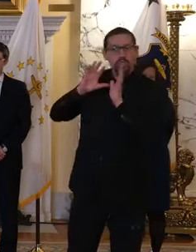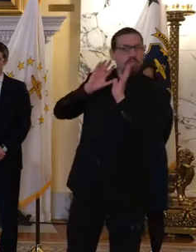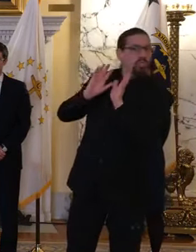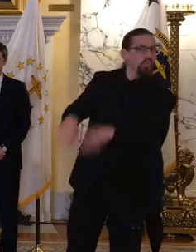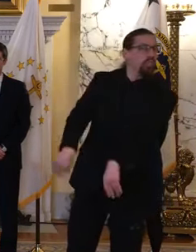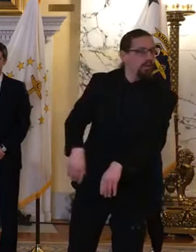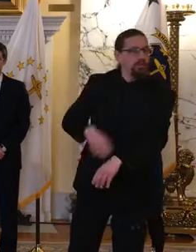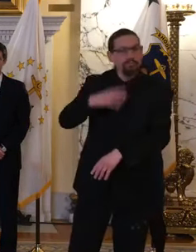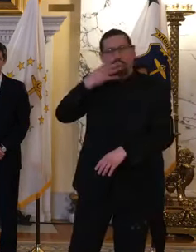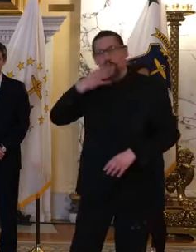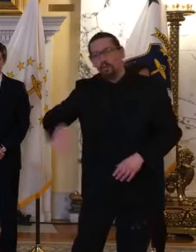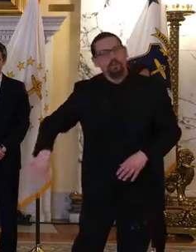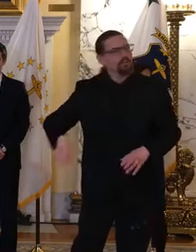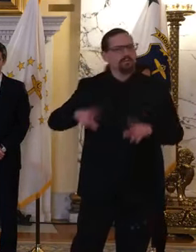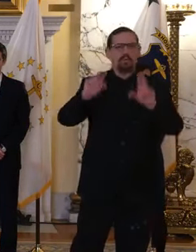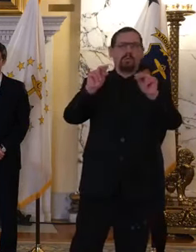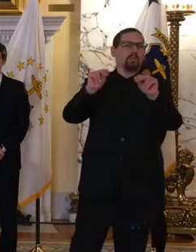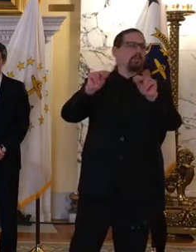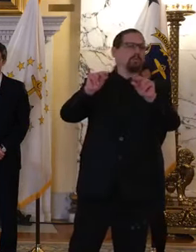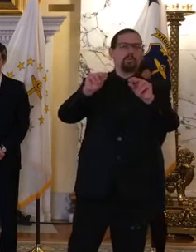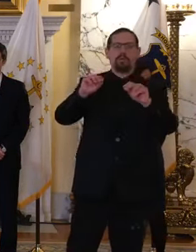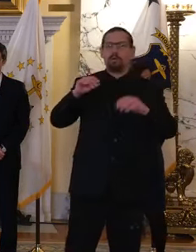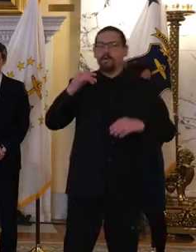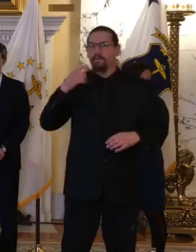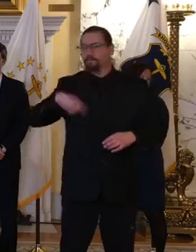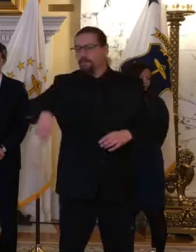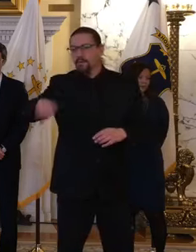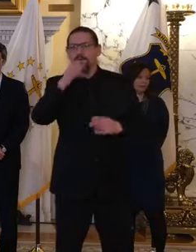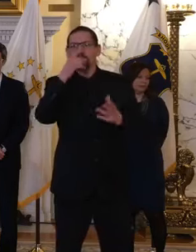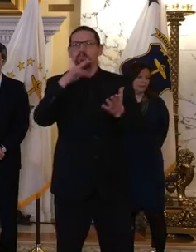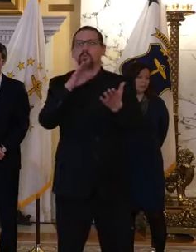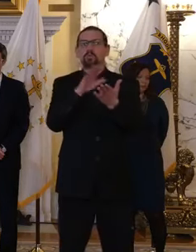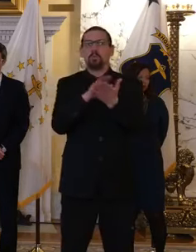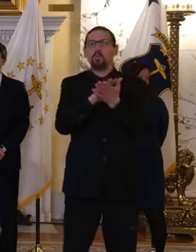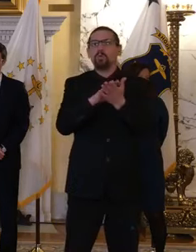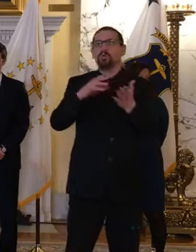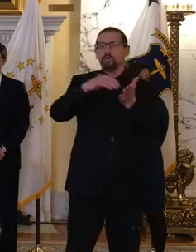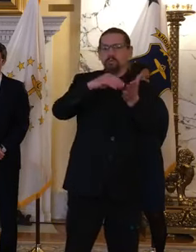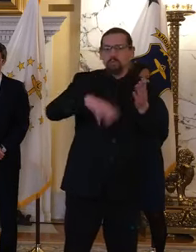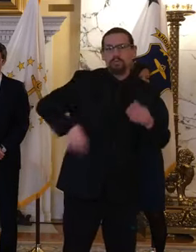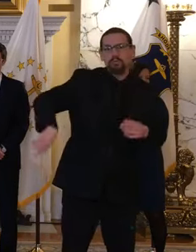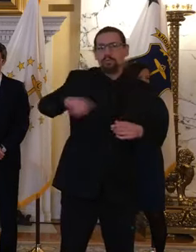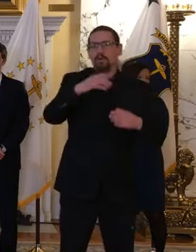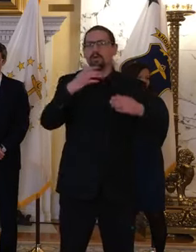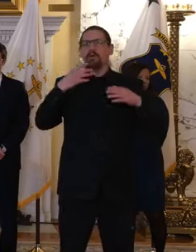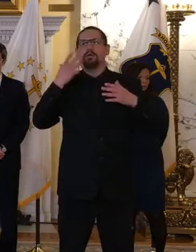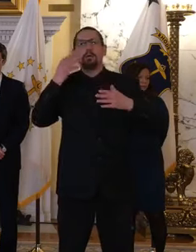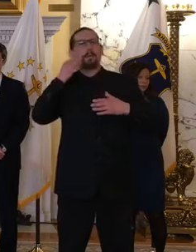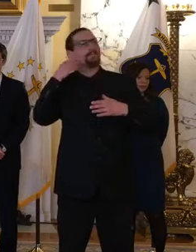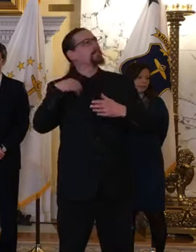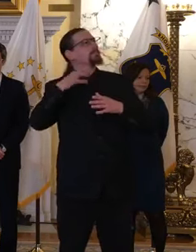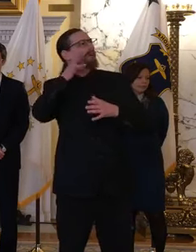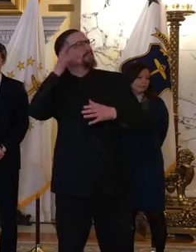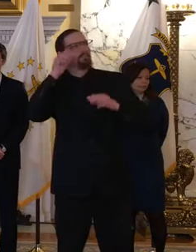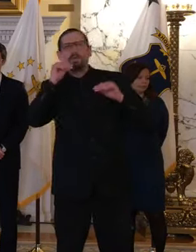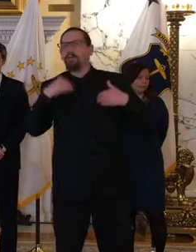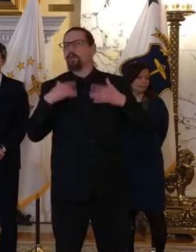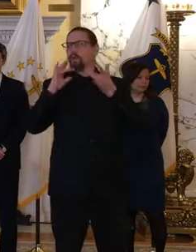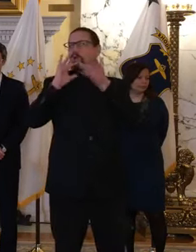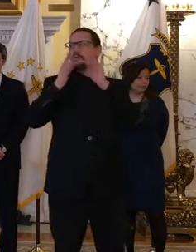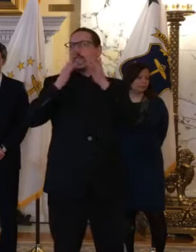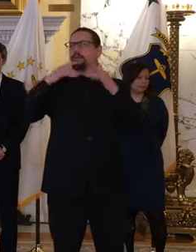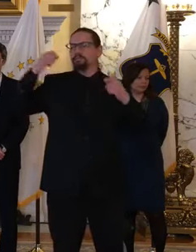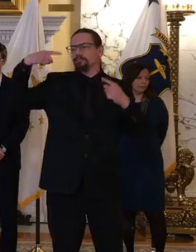to have Wi-Fi, the kid who doesn't have a smartphone, the mom or dad who can't be there every day, all